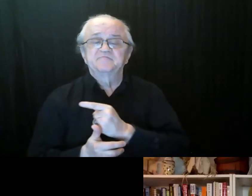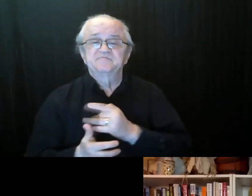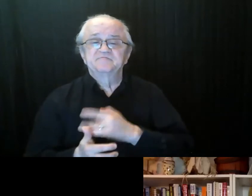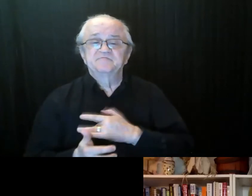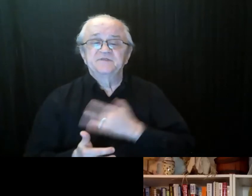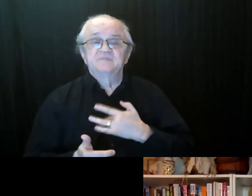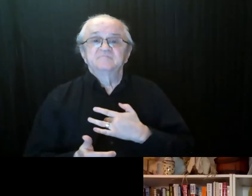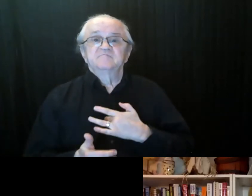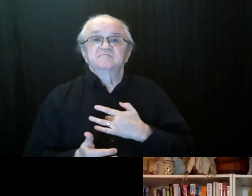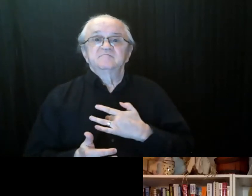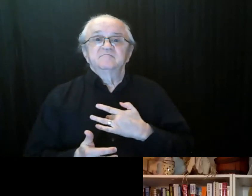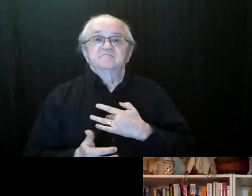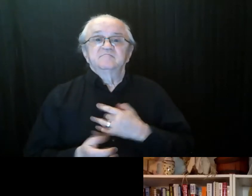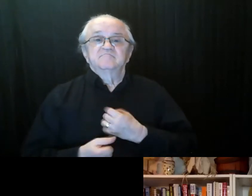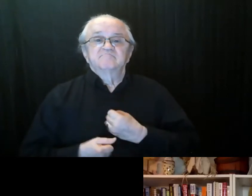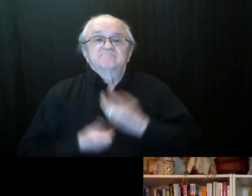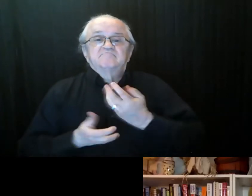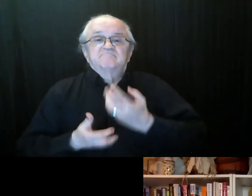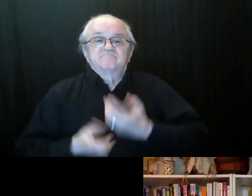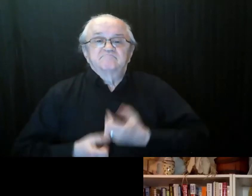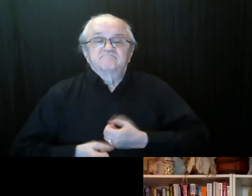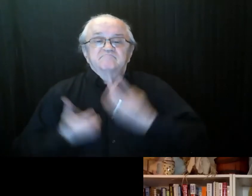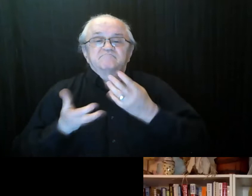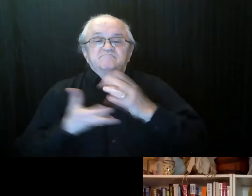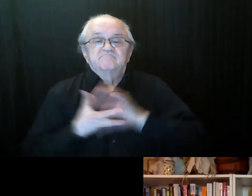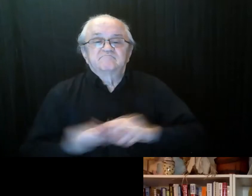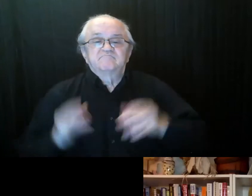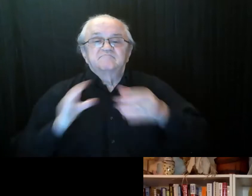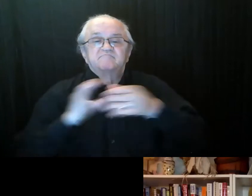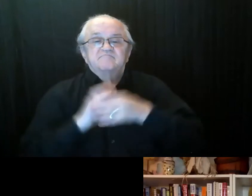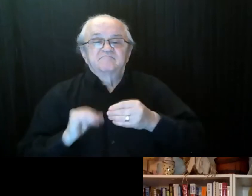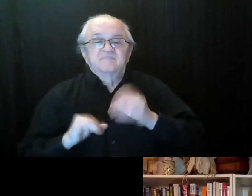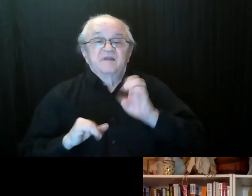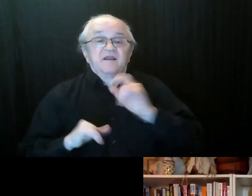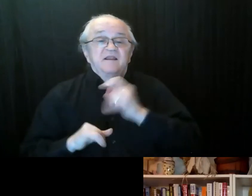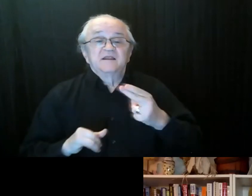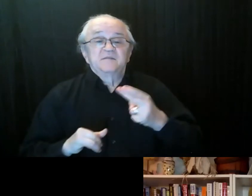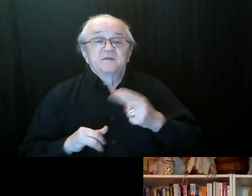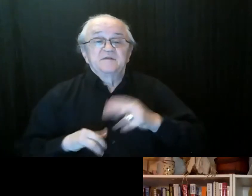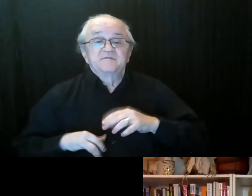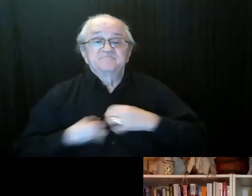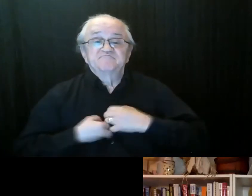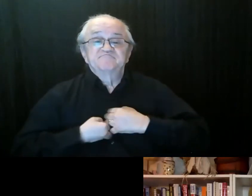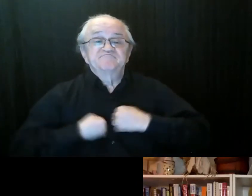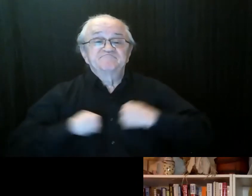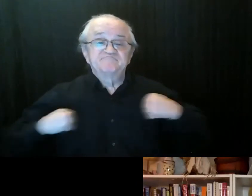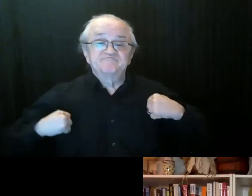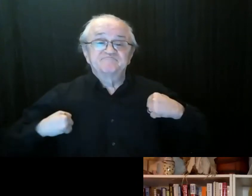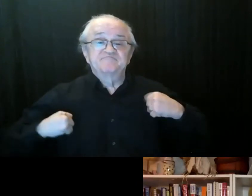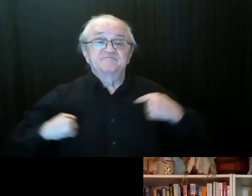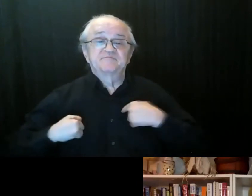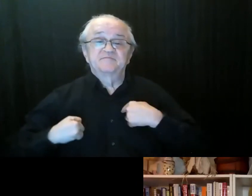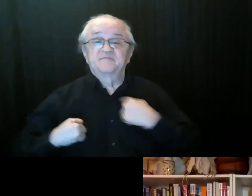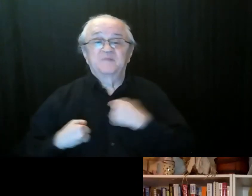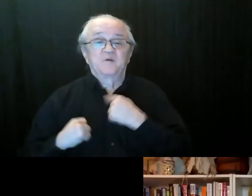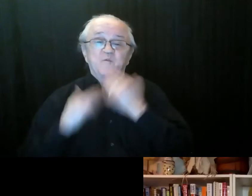the door to that canary cage and the bird flew out. All I can add to that is we sure are glad she